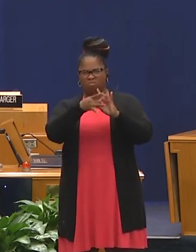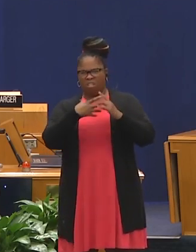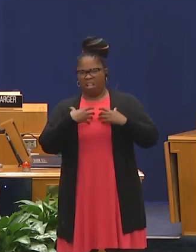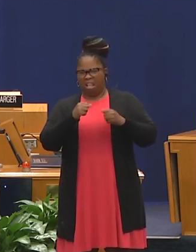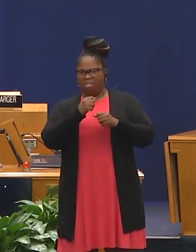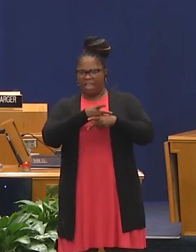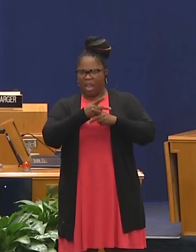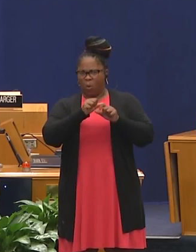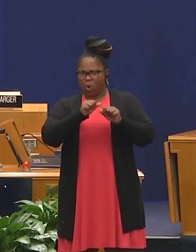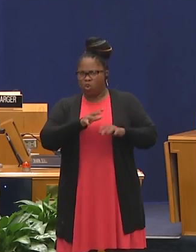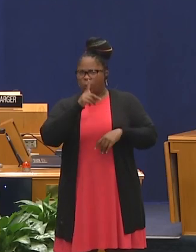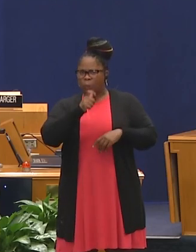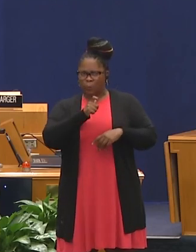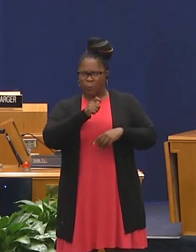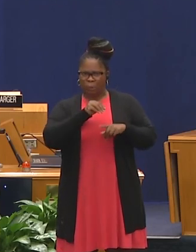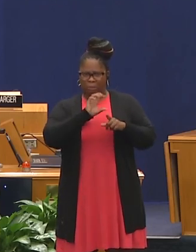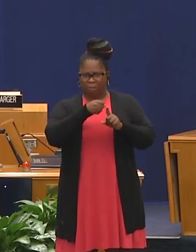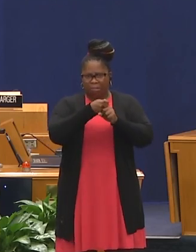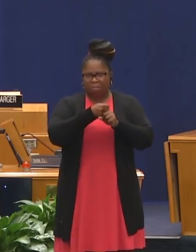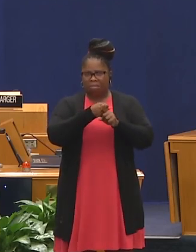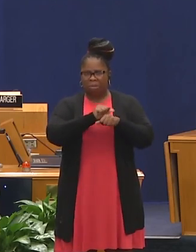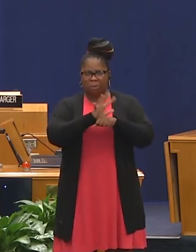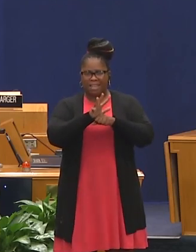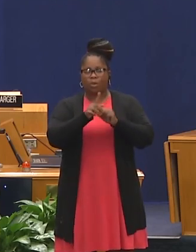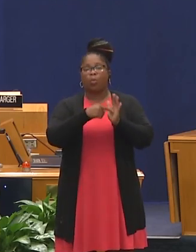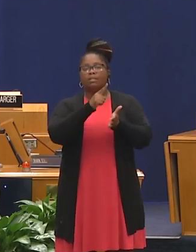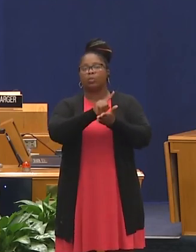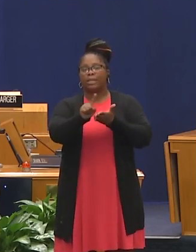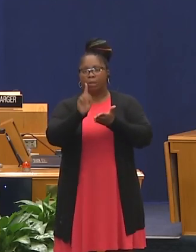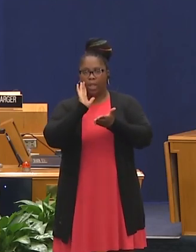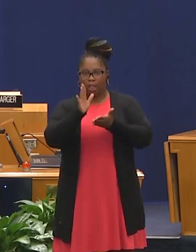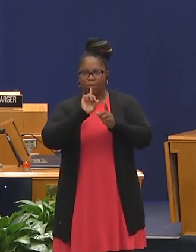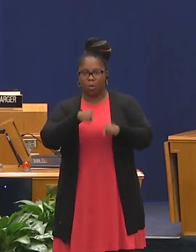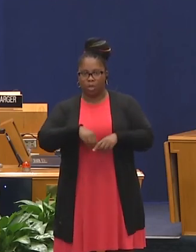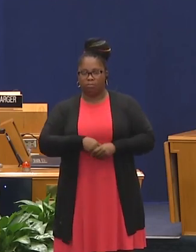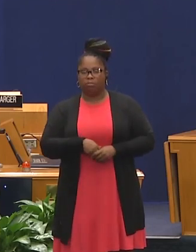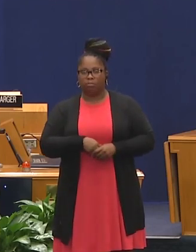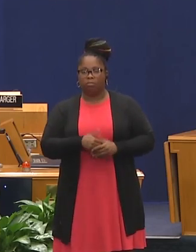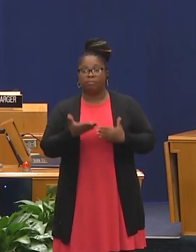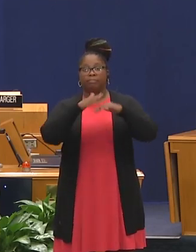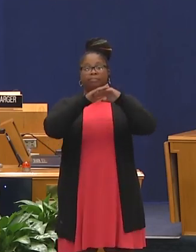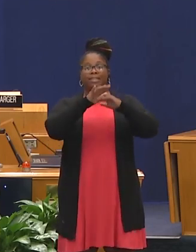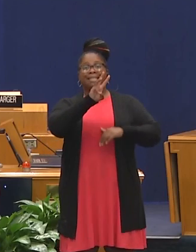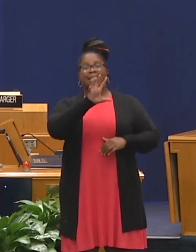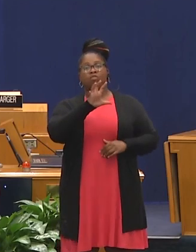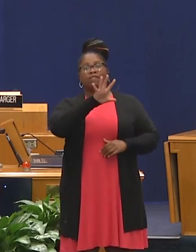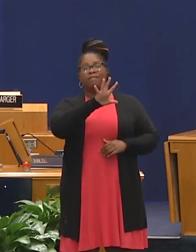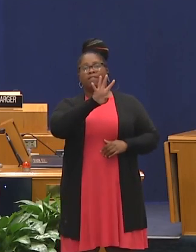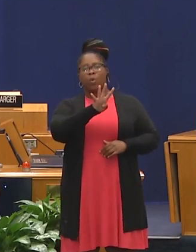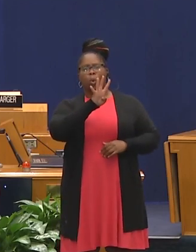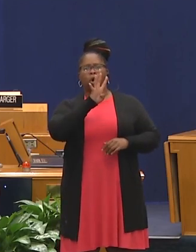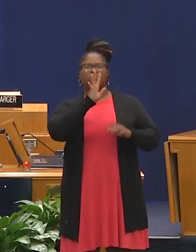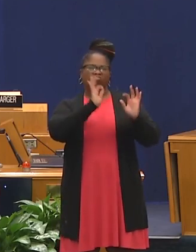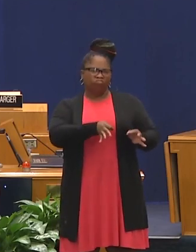with COVID-19 once a week. We're reporting an additional 654